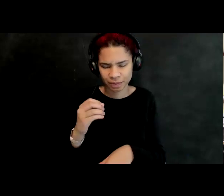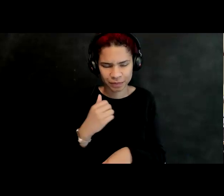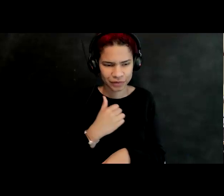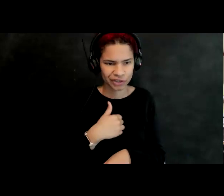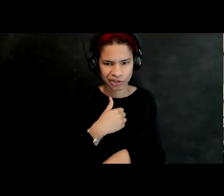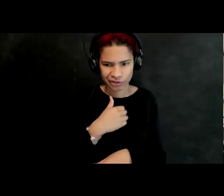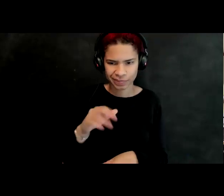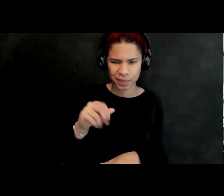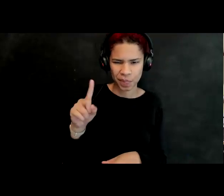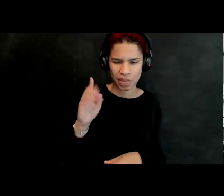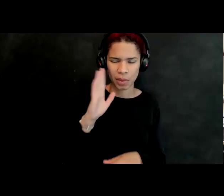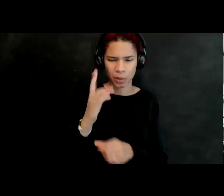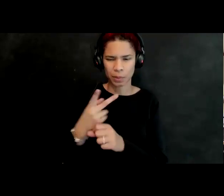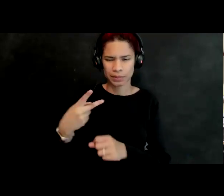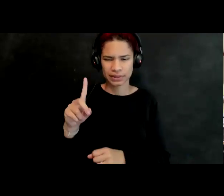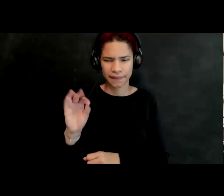I'm going to pull that up.